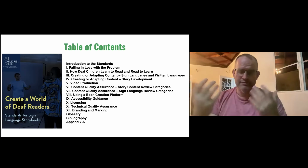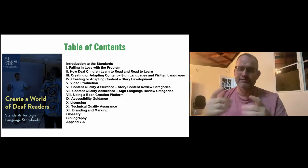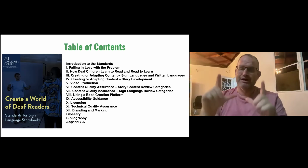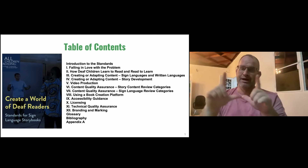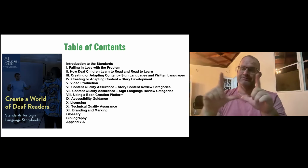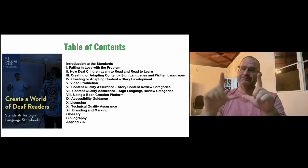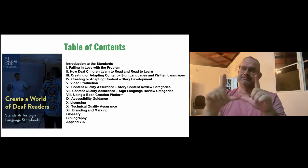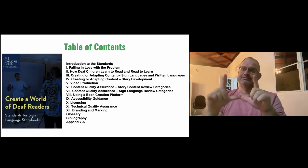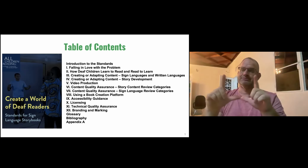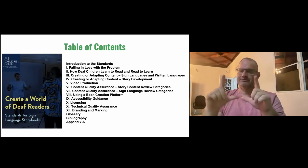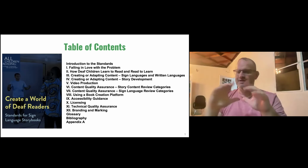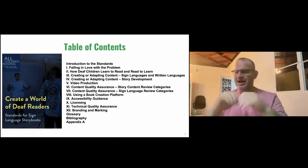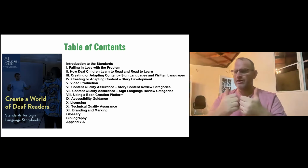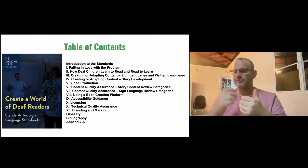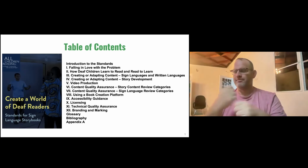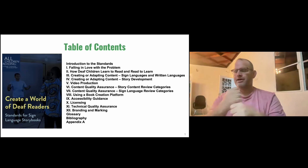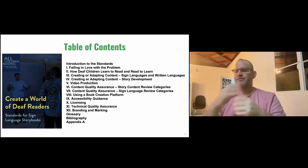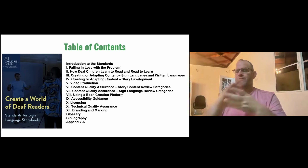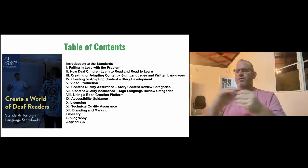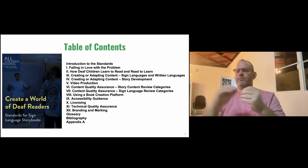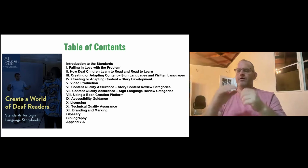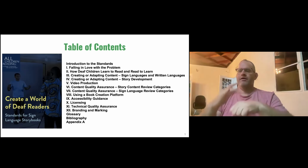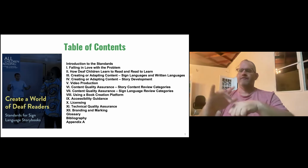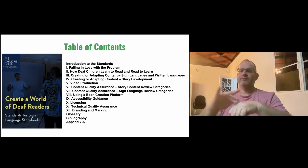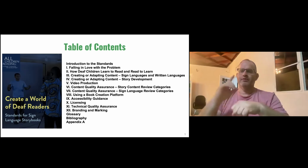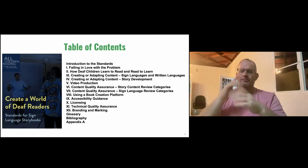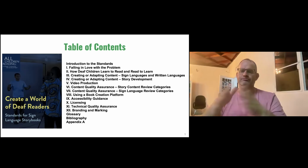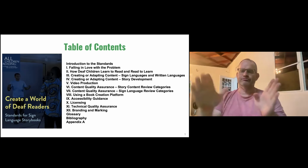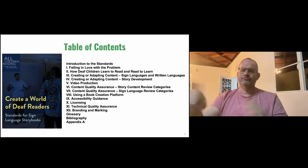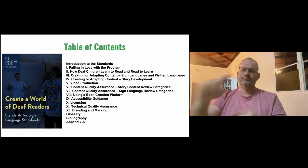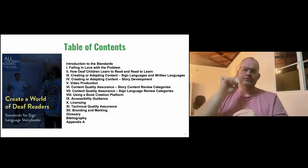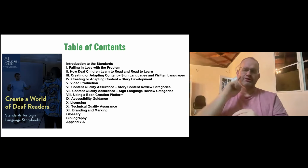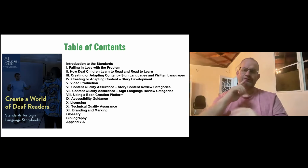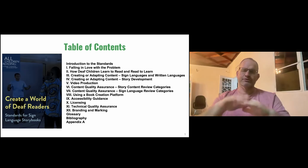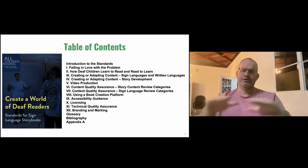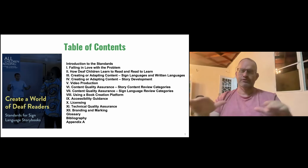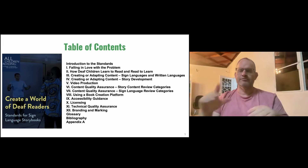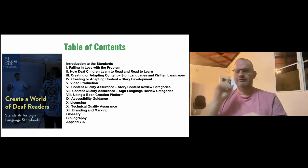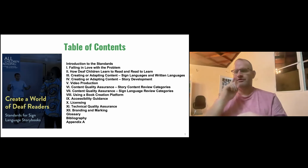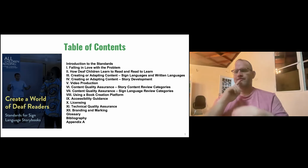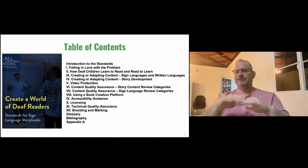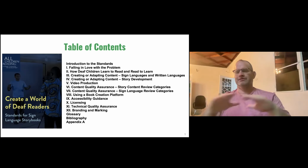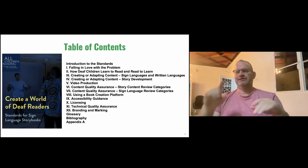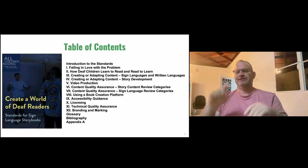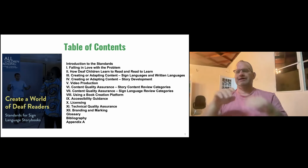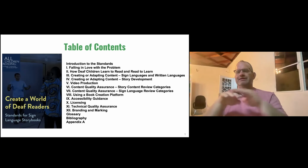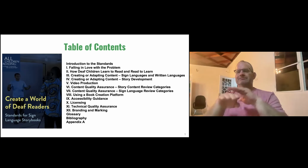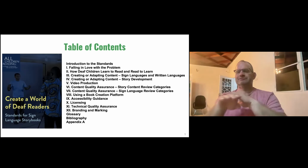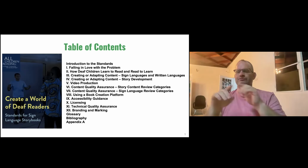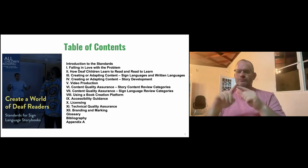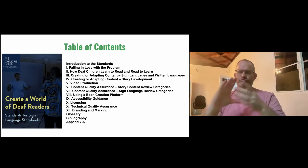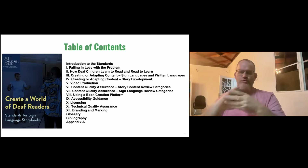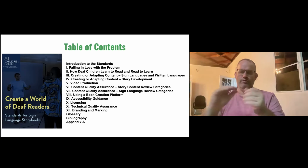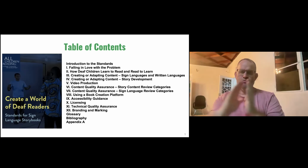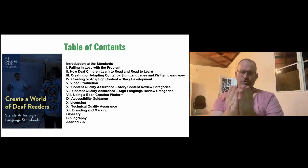to use. They are accessible guidelines. They are licensed as far as the ability for you to use them